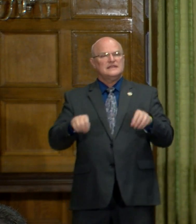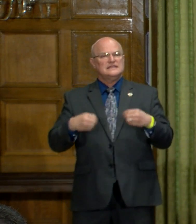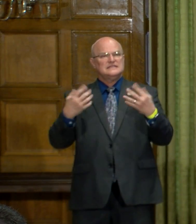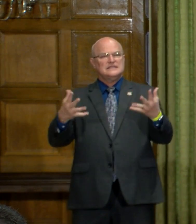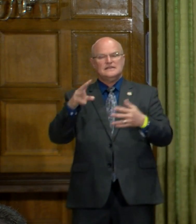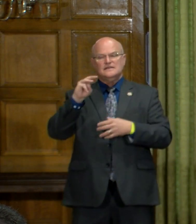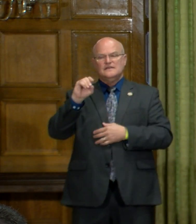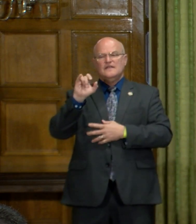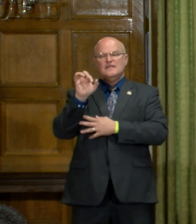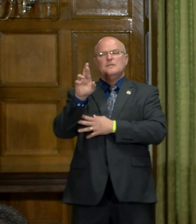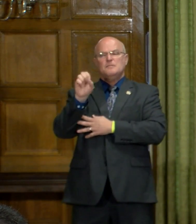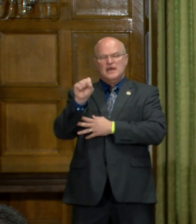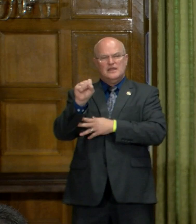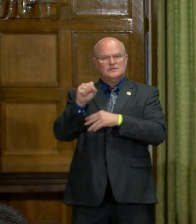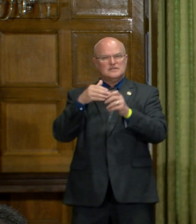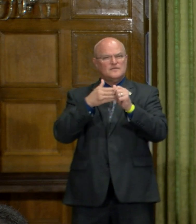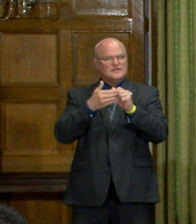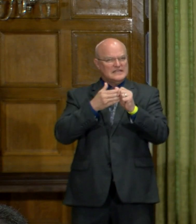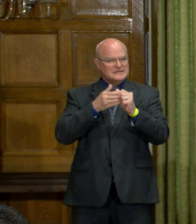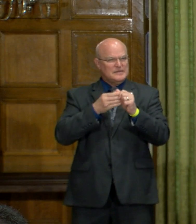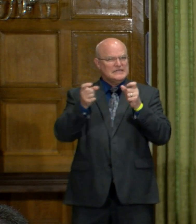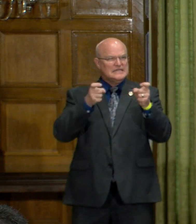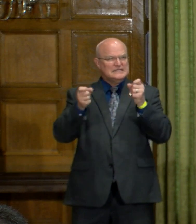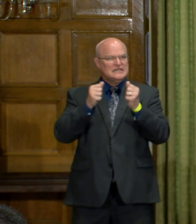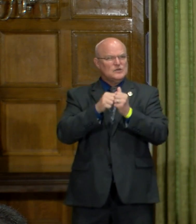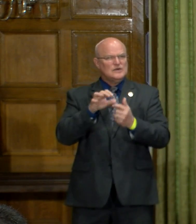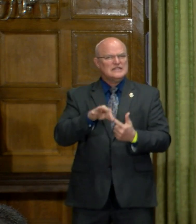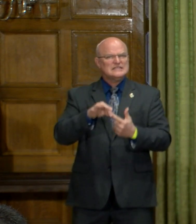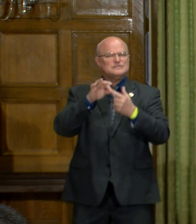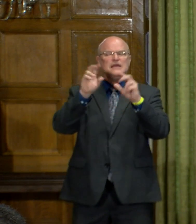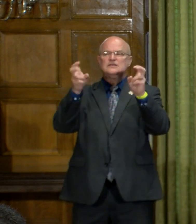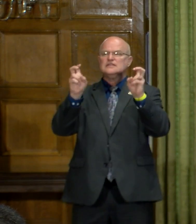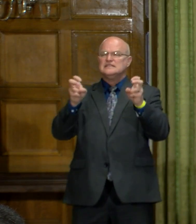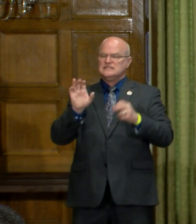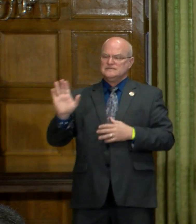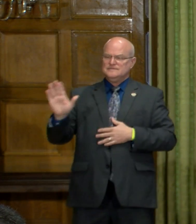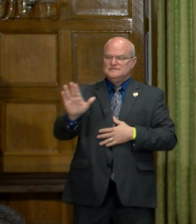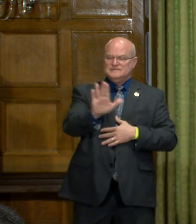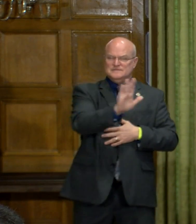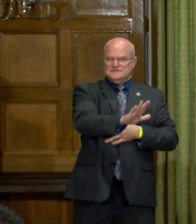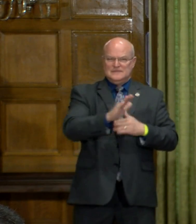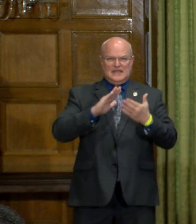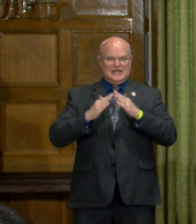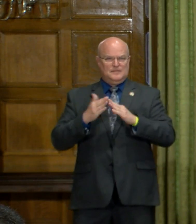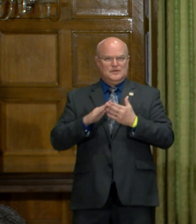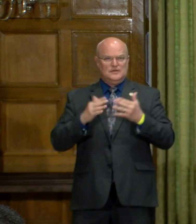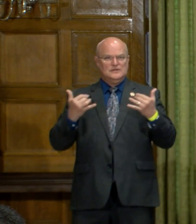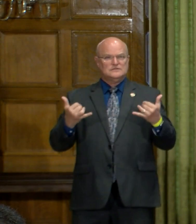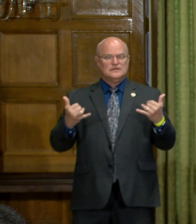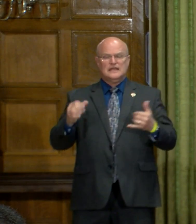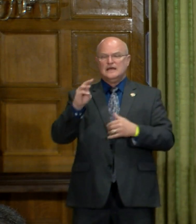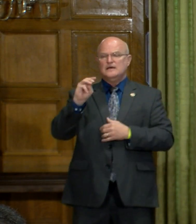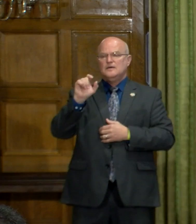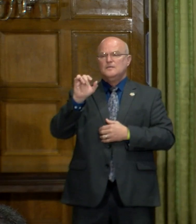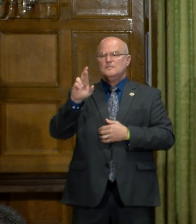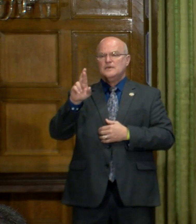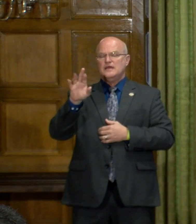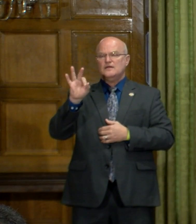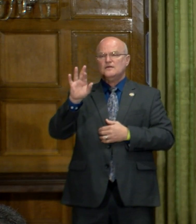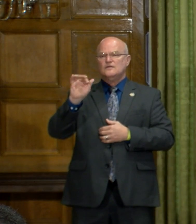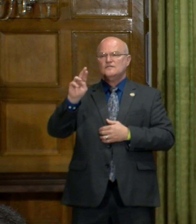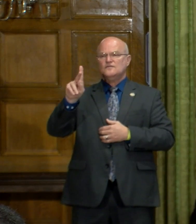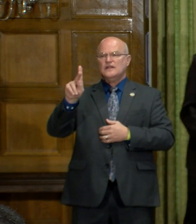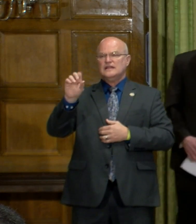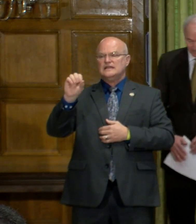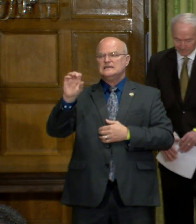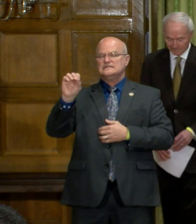the mayors some flexibility to deal with the special issues in their particular community. With that, Mayor Frank Scott.